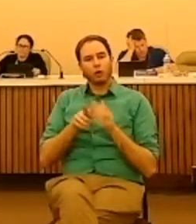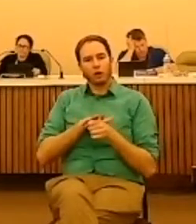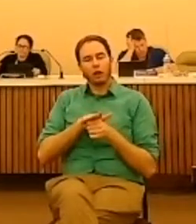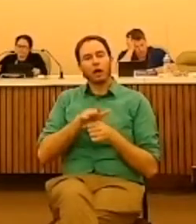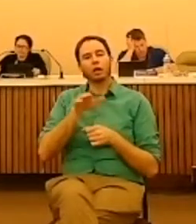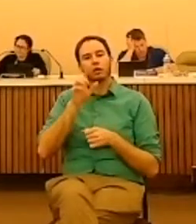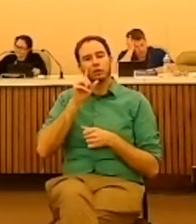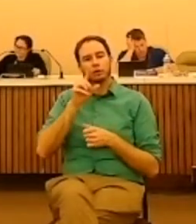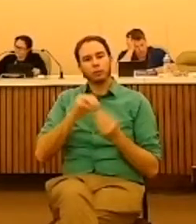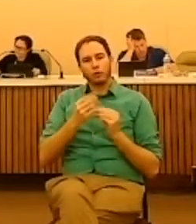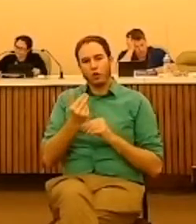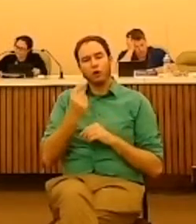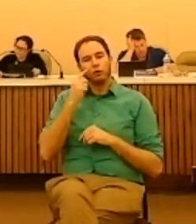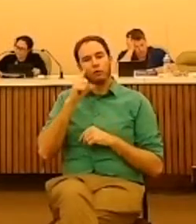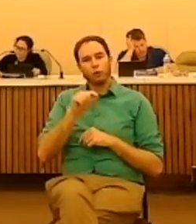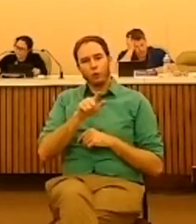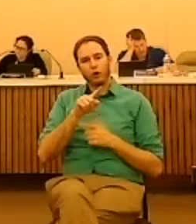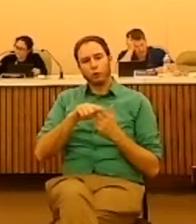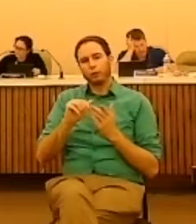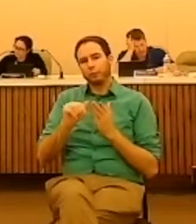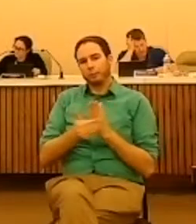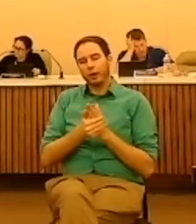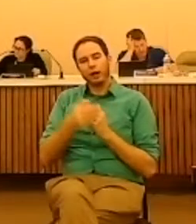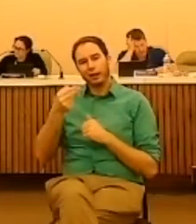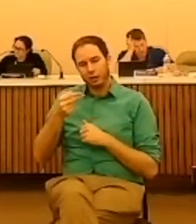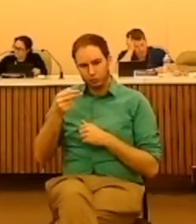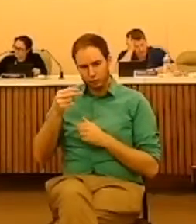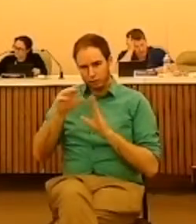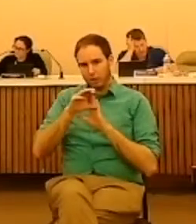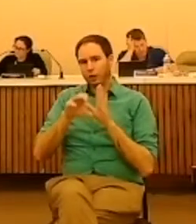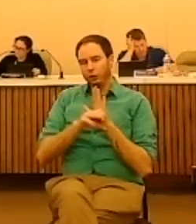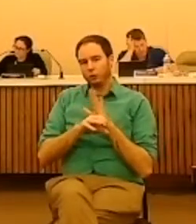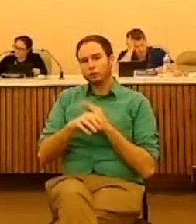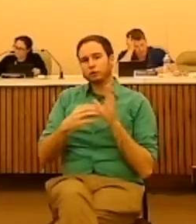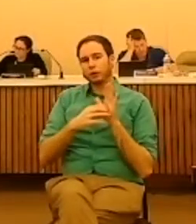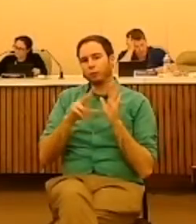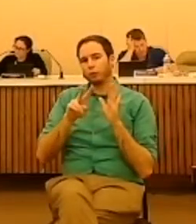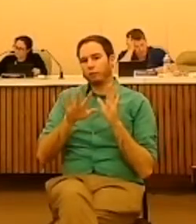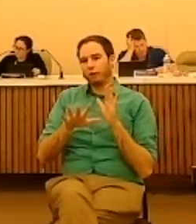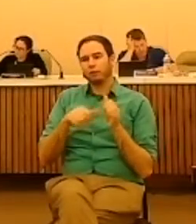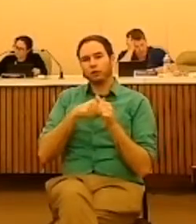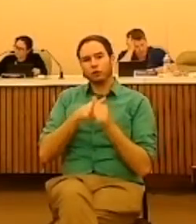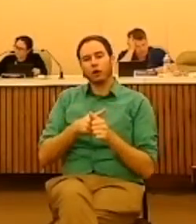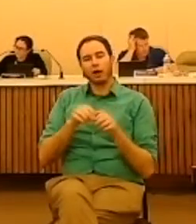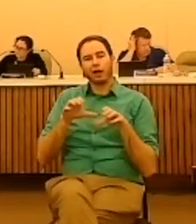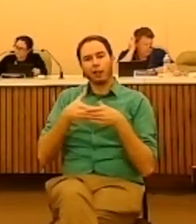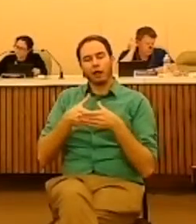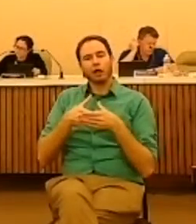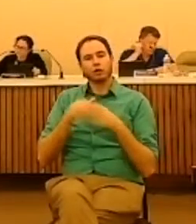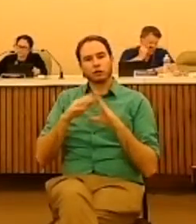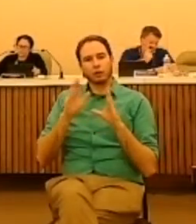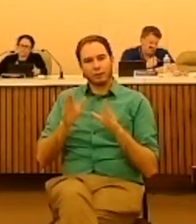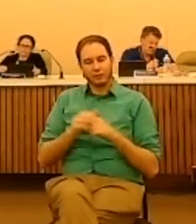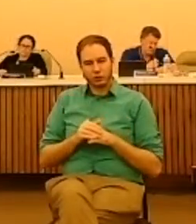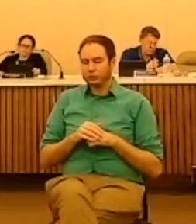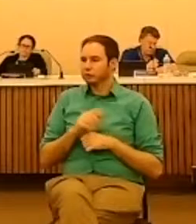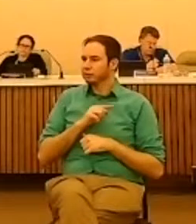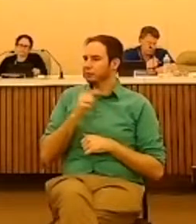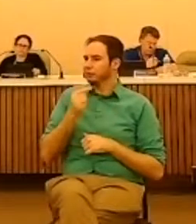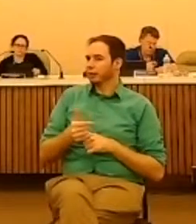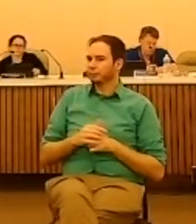of 2021 to amend the Henrietta Town Code at chapter 245 regarding cluster subdivisions.